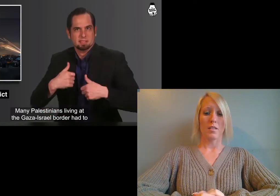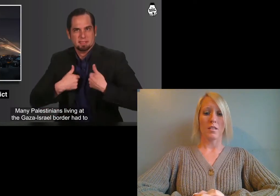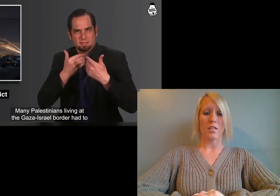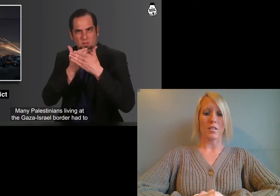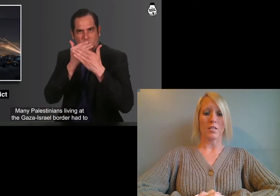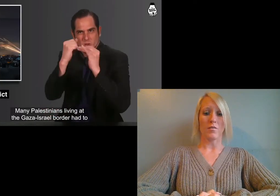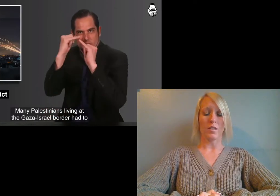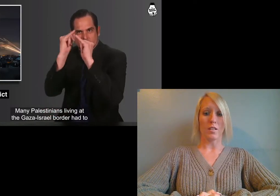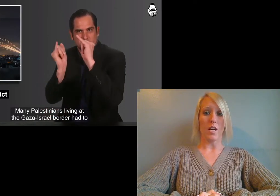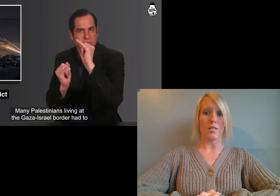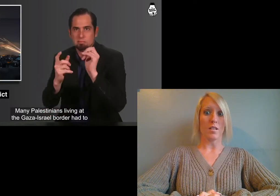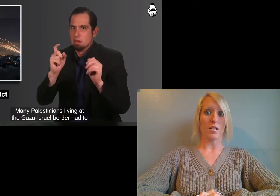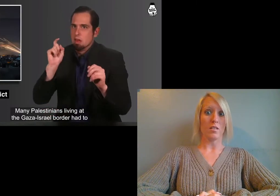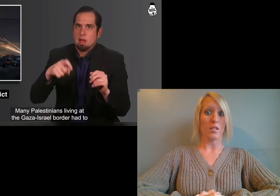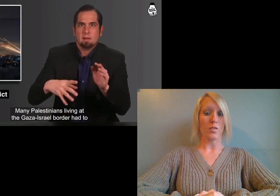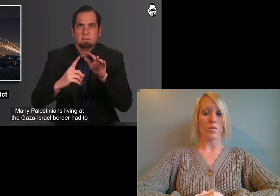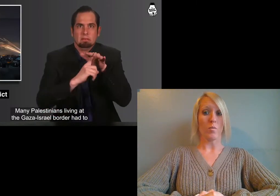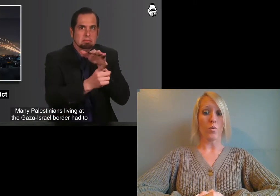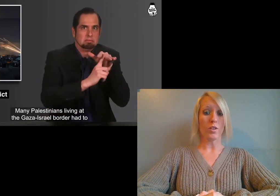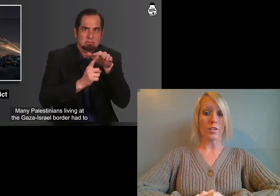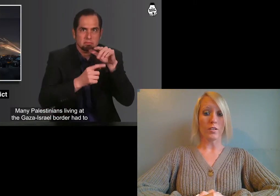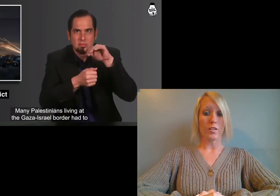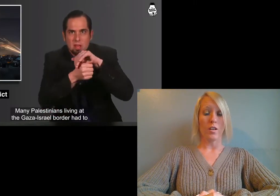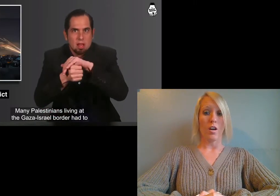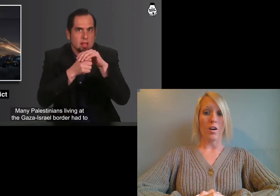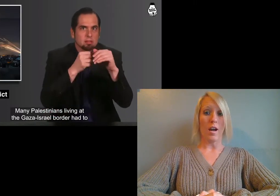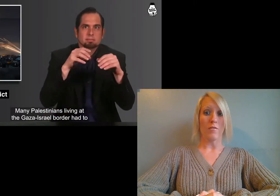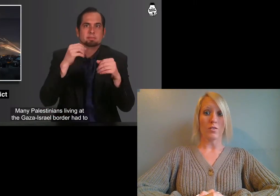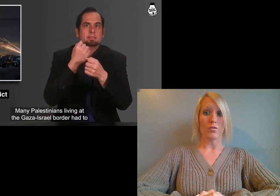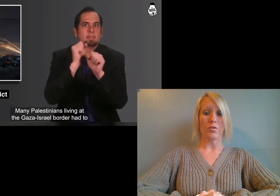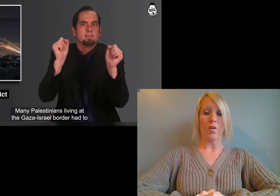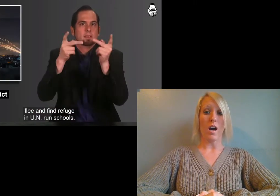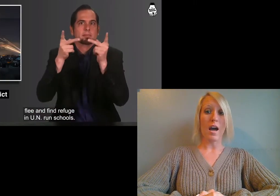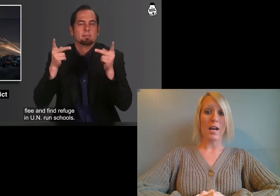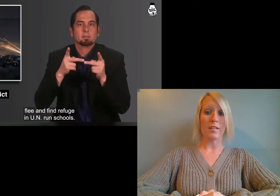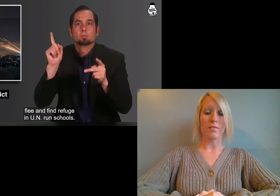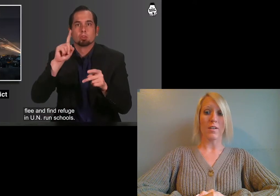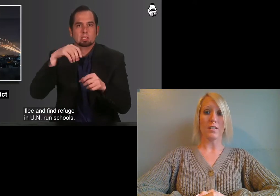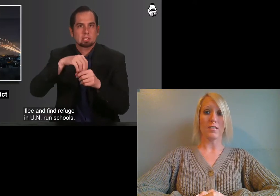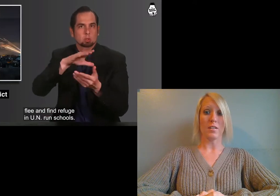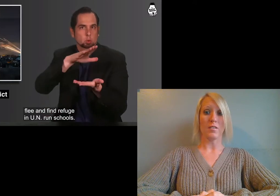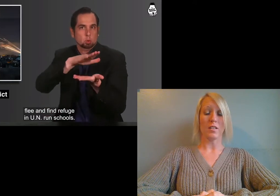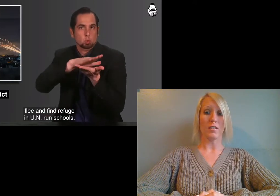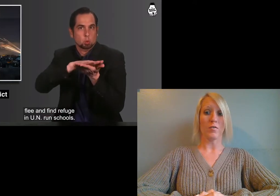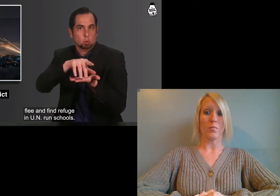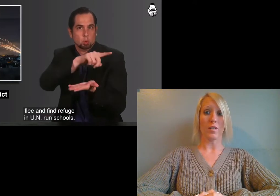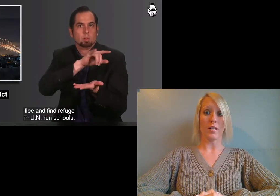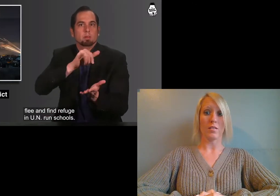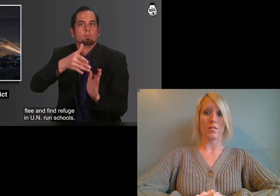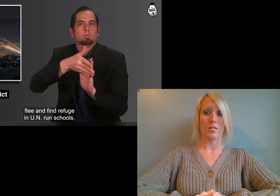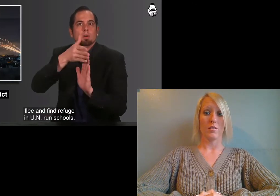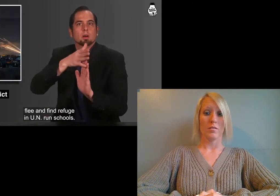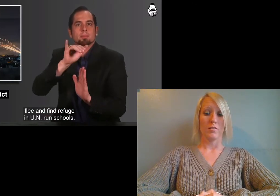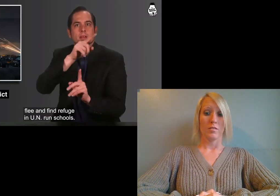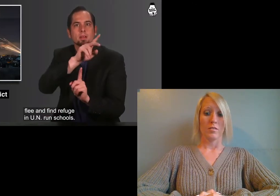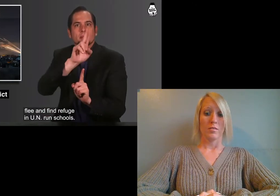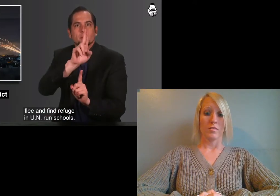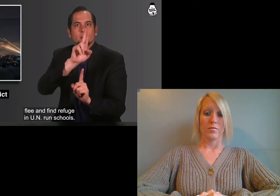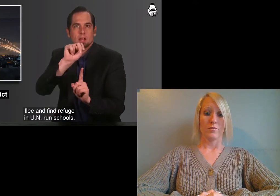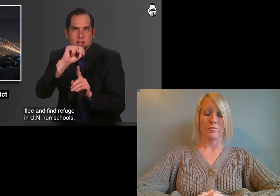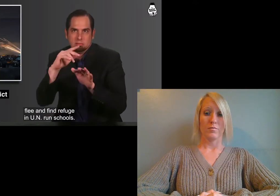Many Palestinians living in the Gaza-Israel border are having to go hide and find safety in a different place